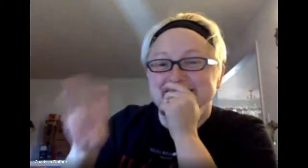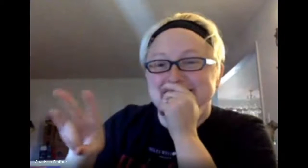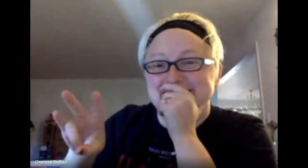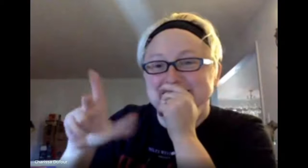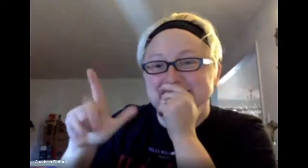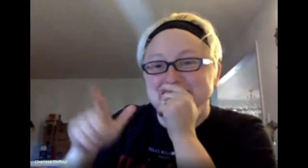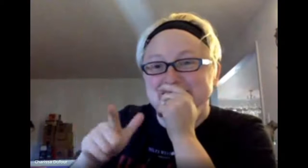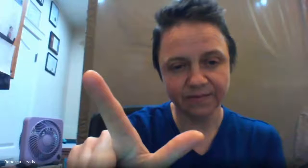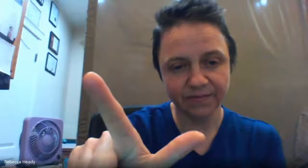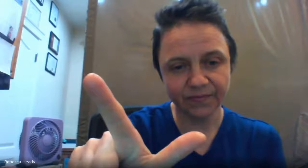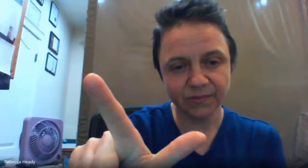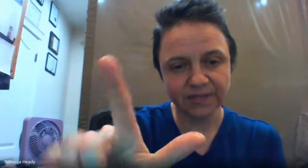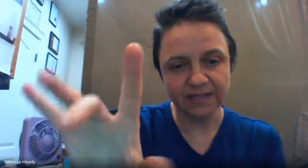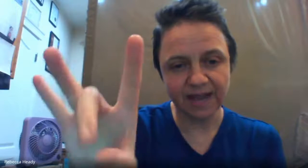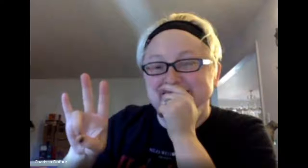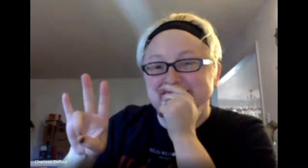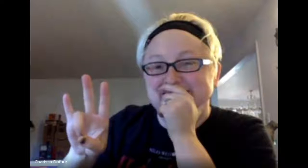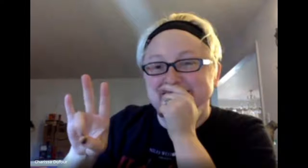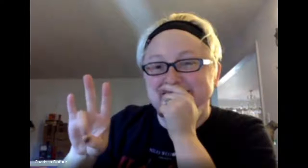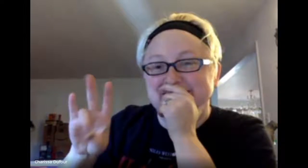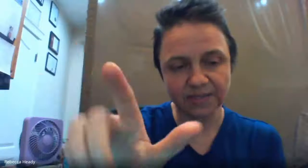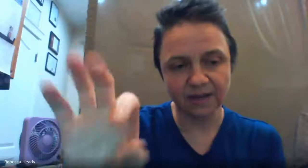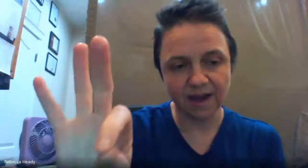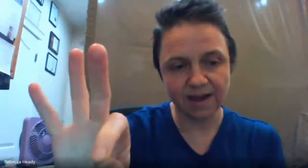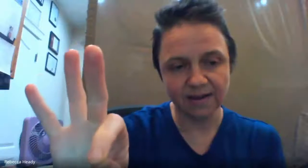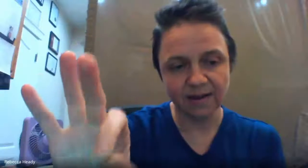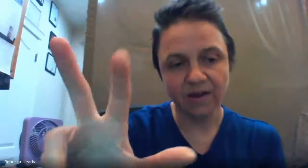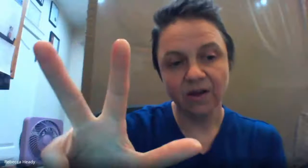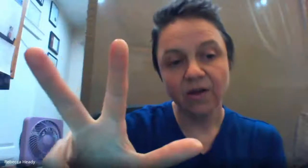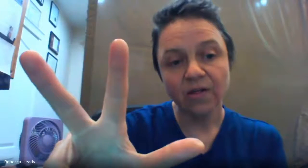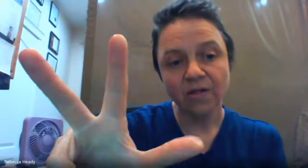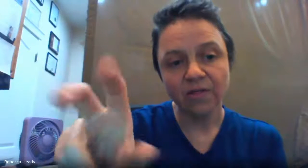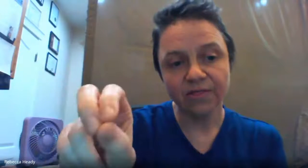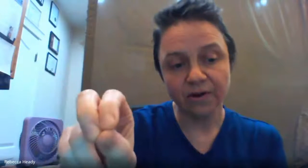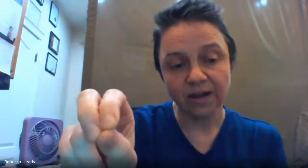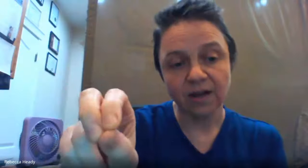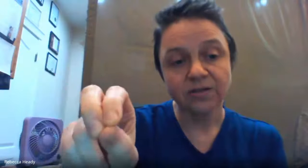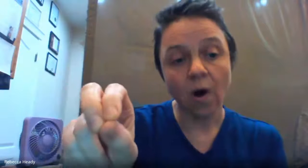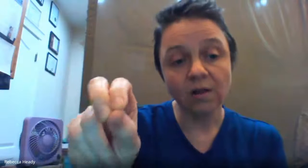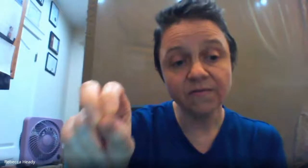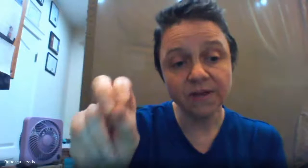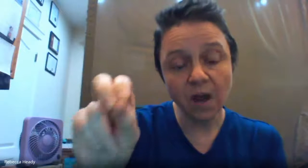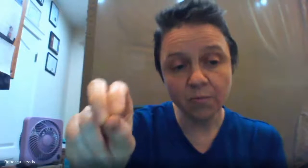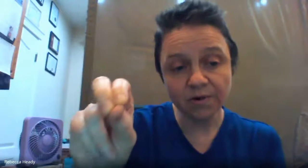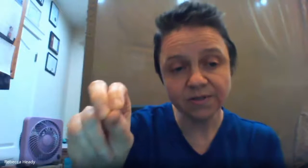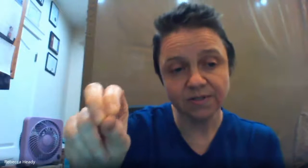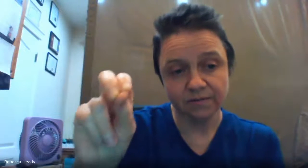thumb out, 7. 8, 29, 30. So all of the numbers, for